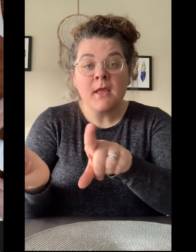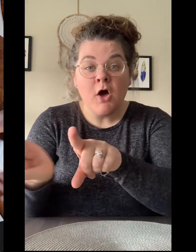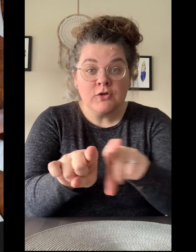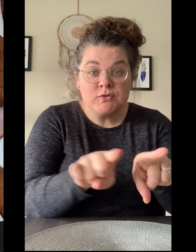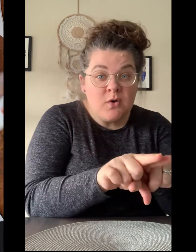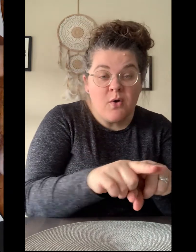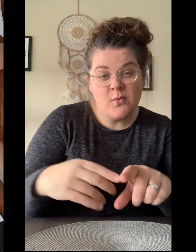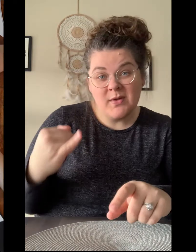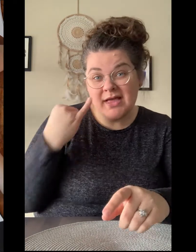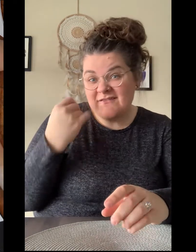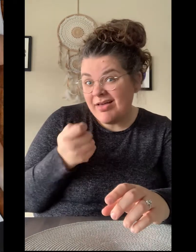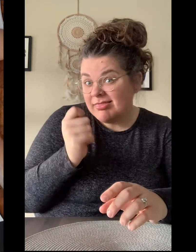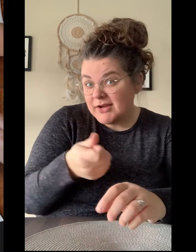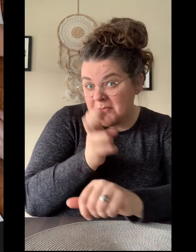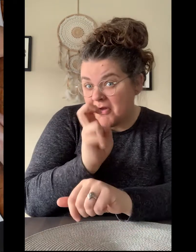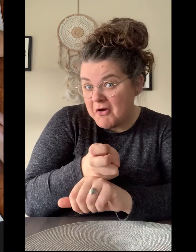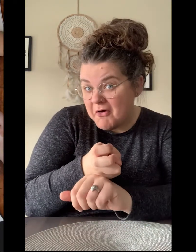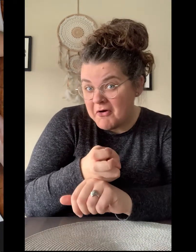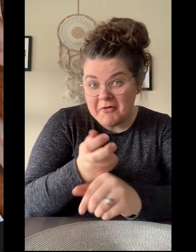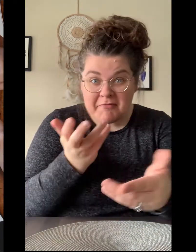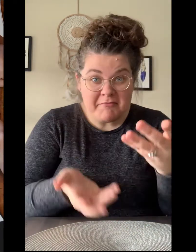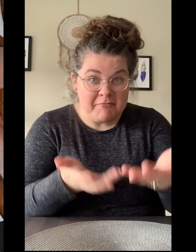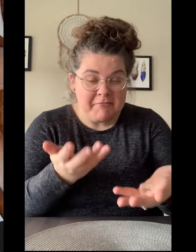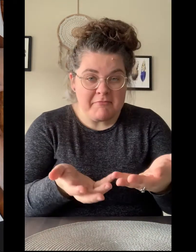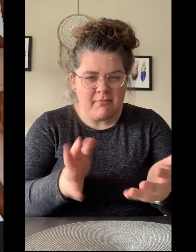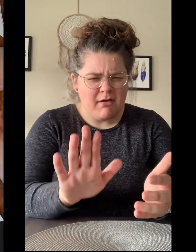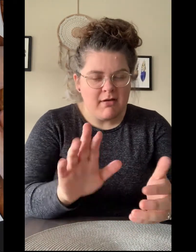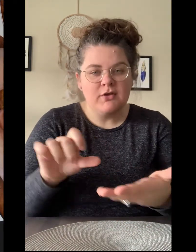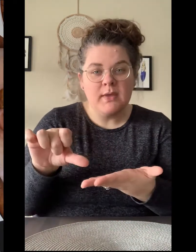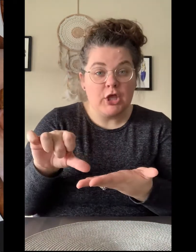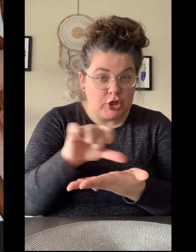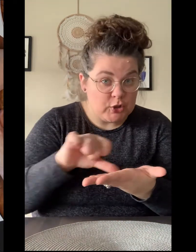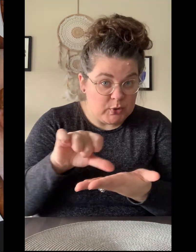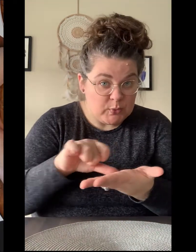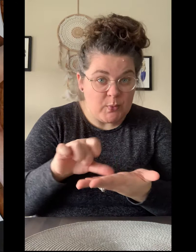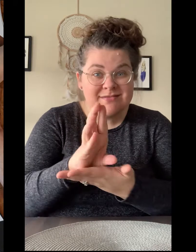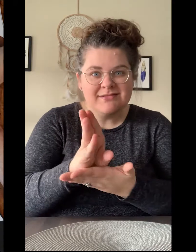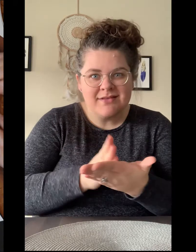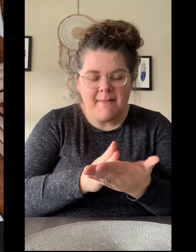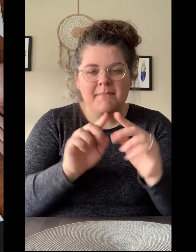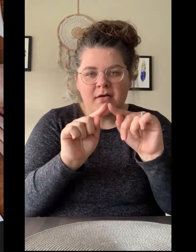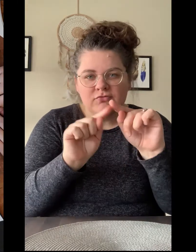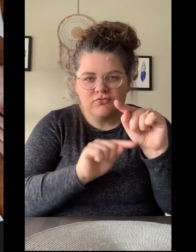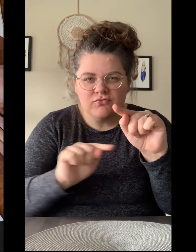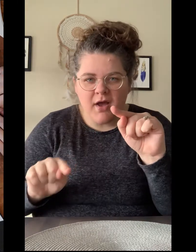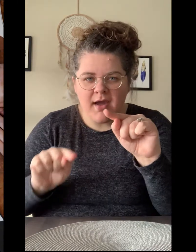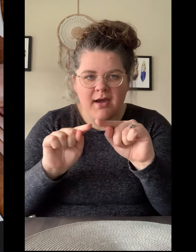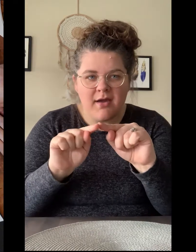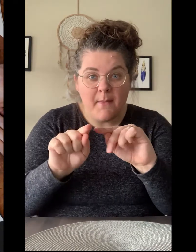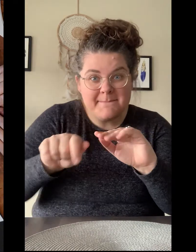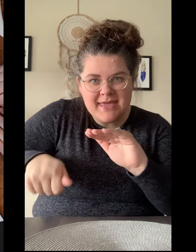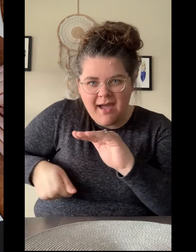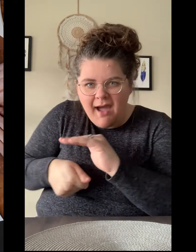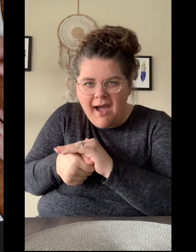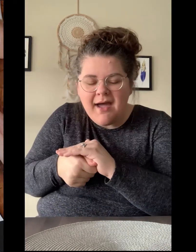Also, if you want to get a little bit harder, you can glue some of the triangles